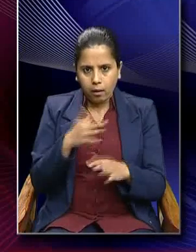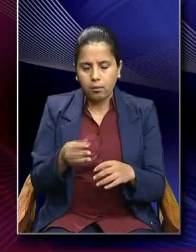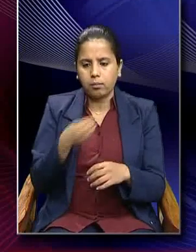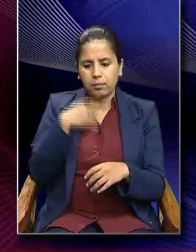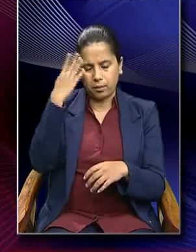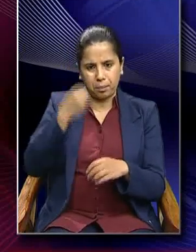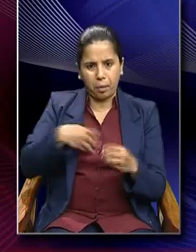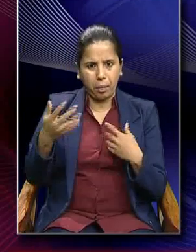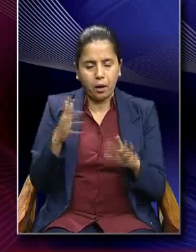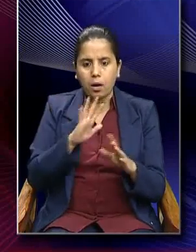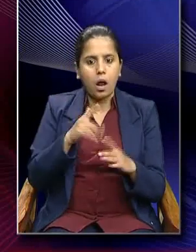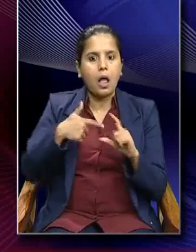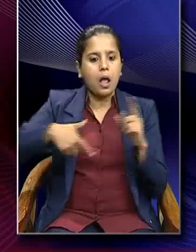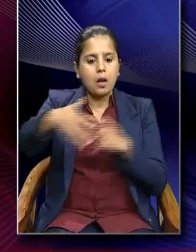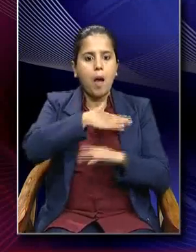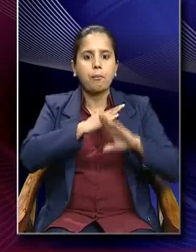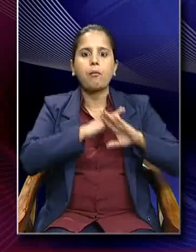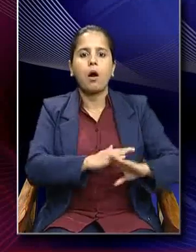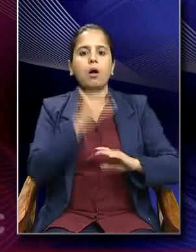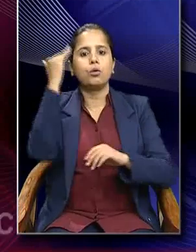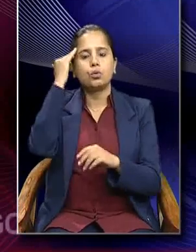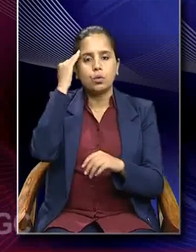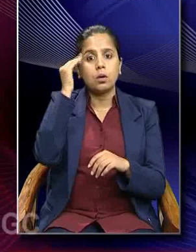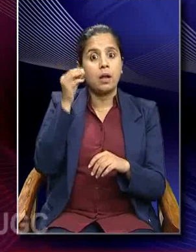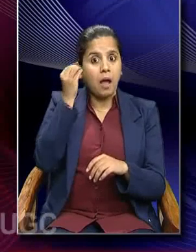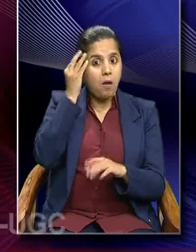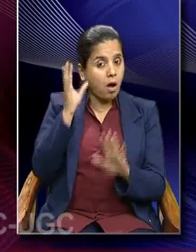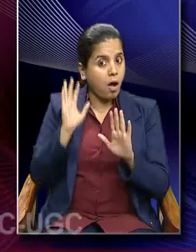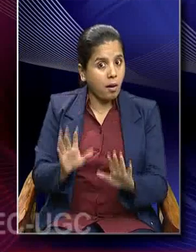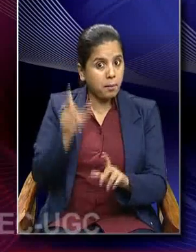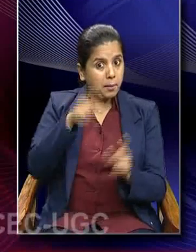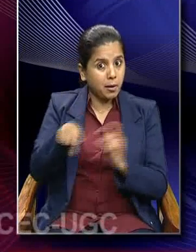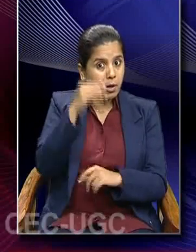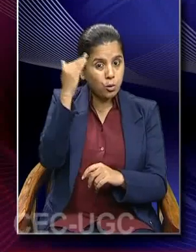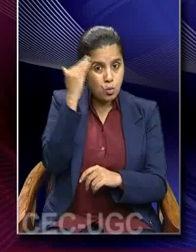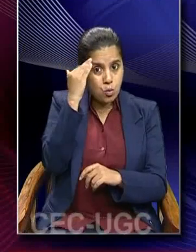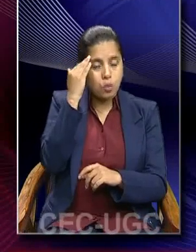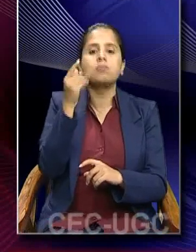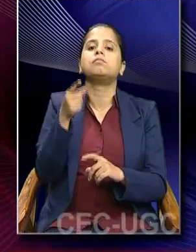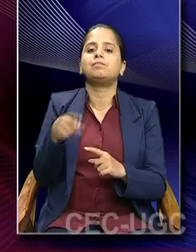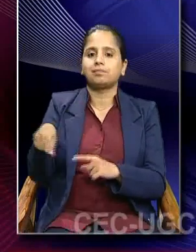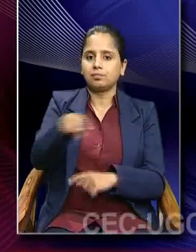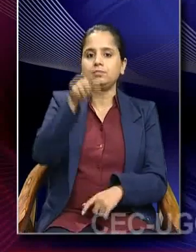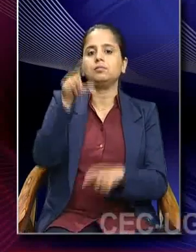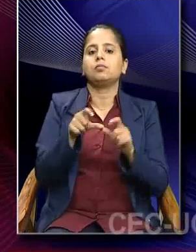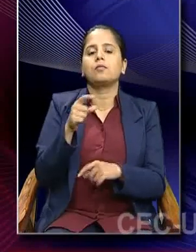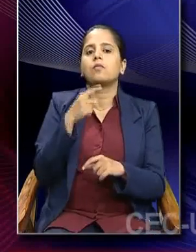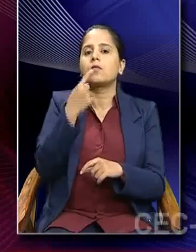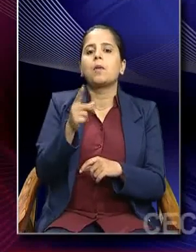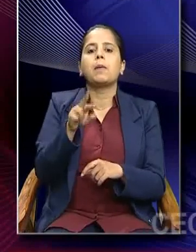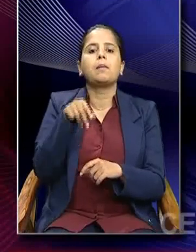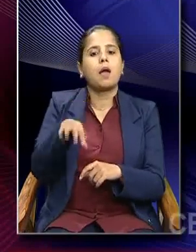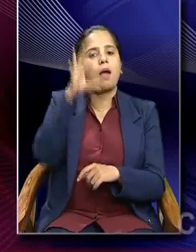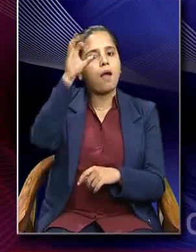energy related. So if that awareness is there, then that would come under the perspective of